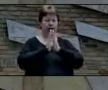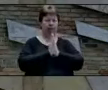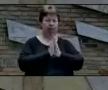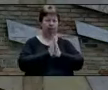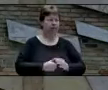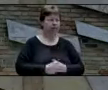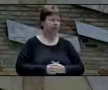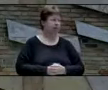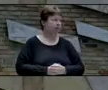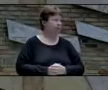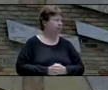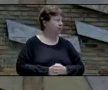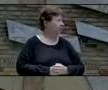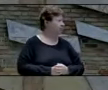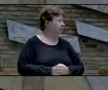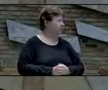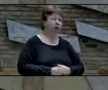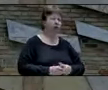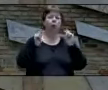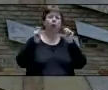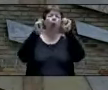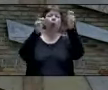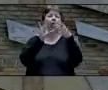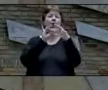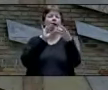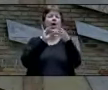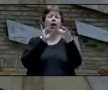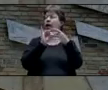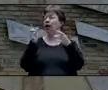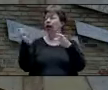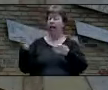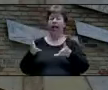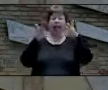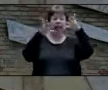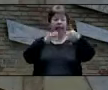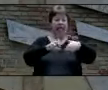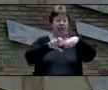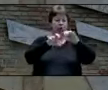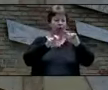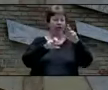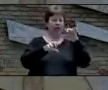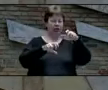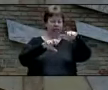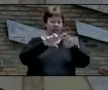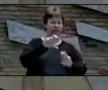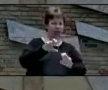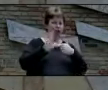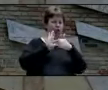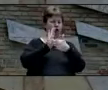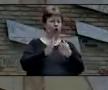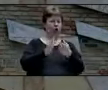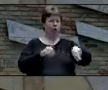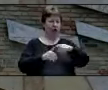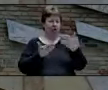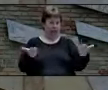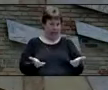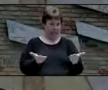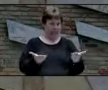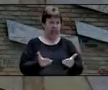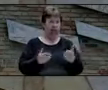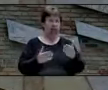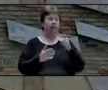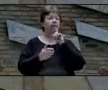souls. Amen. Real quick note, leave your kneelers down to indicate you've been there, and please